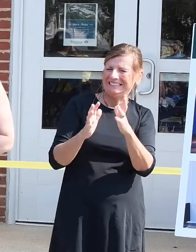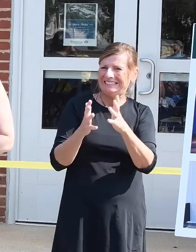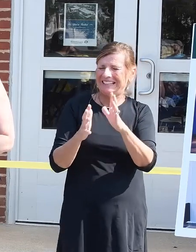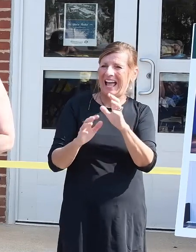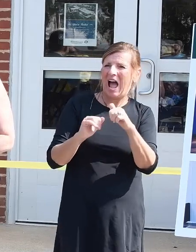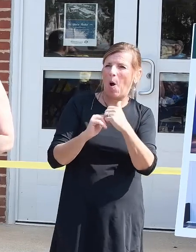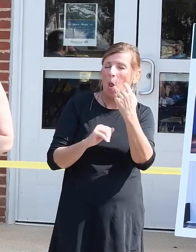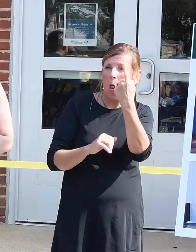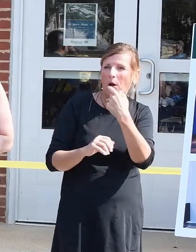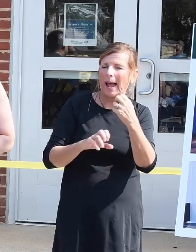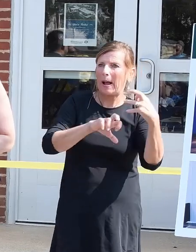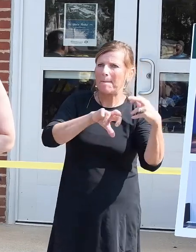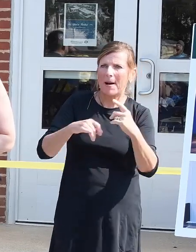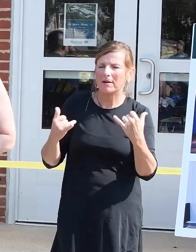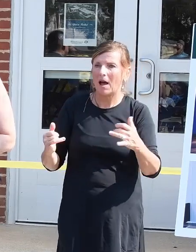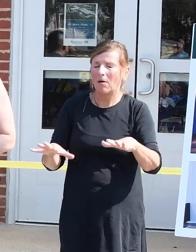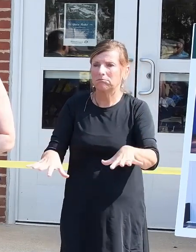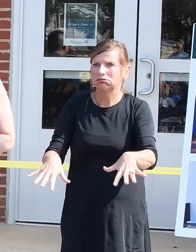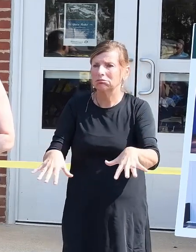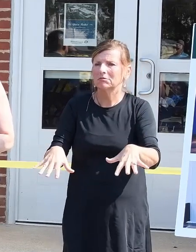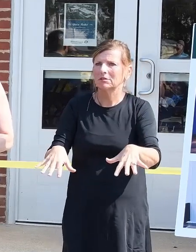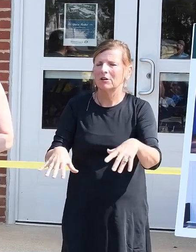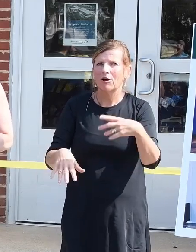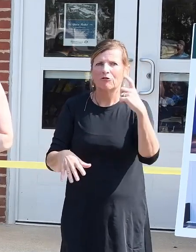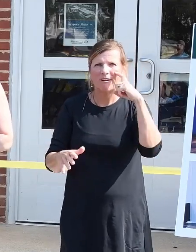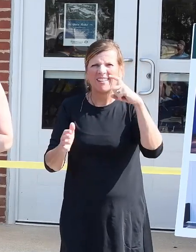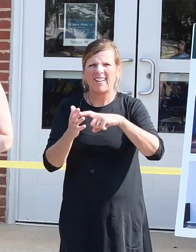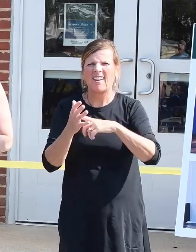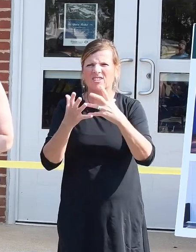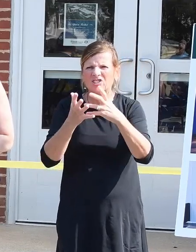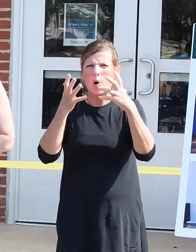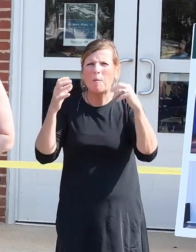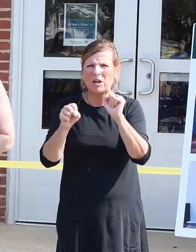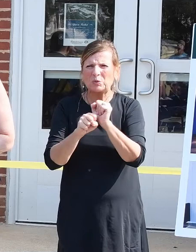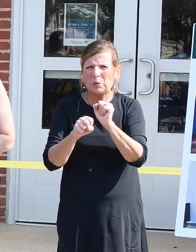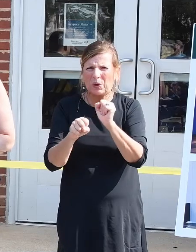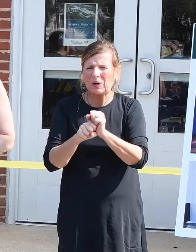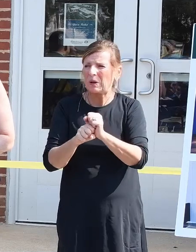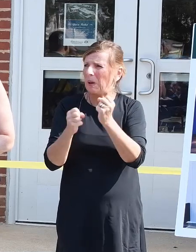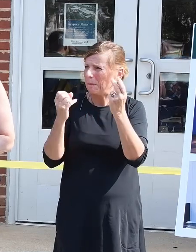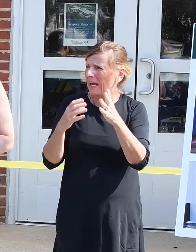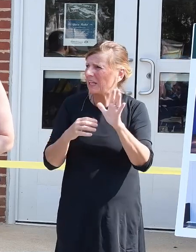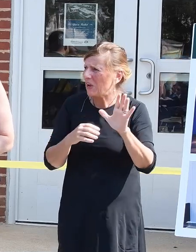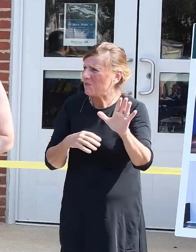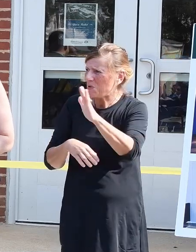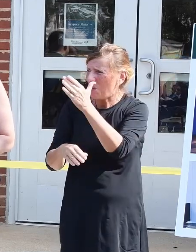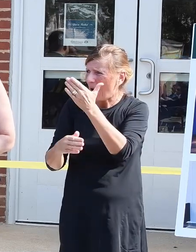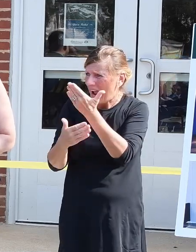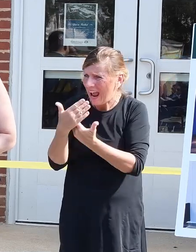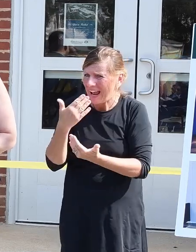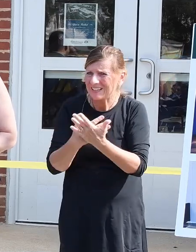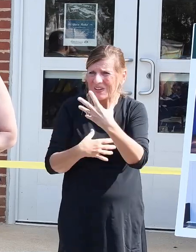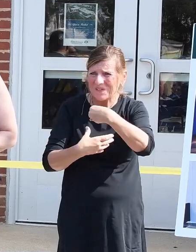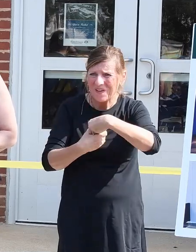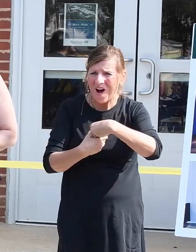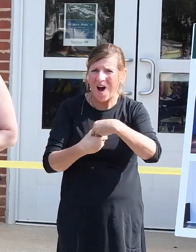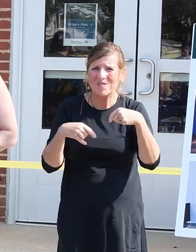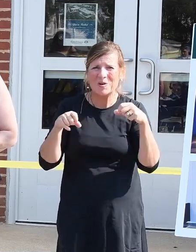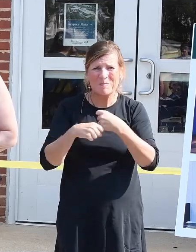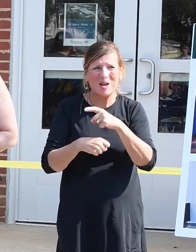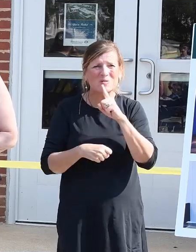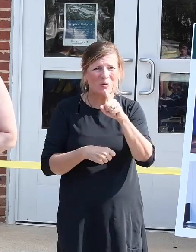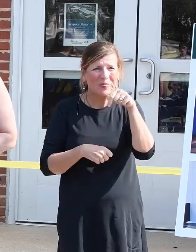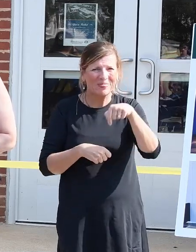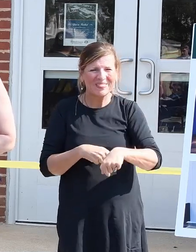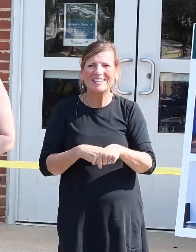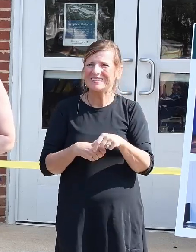to recognize the tremendous amount of work that's been done through a lot of hands here. A lot of all of you were involved as well, making sure that this day